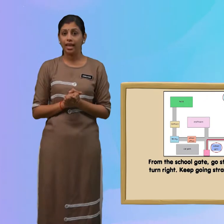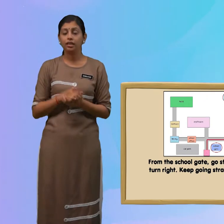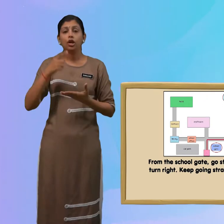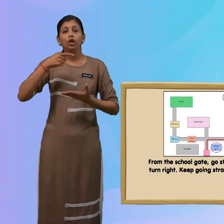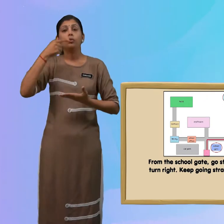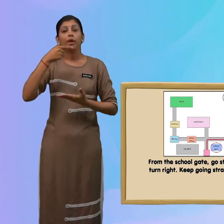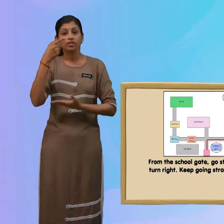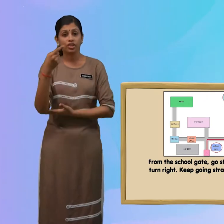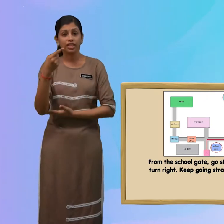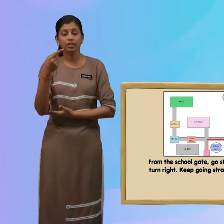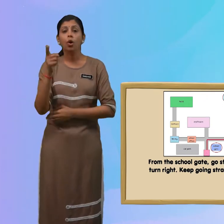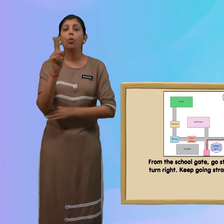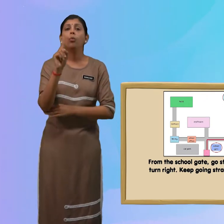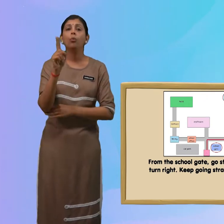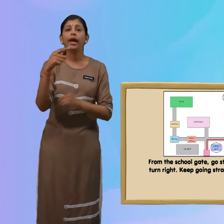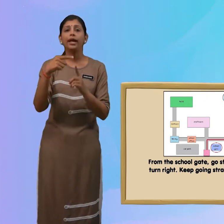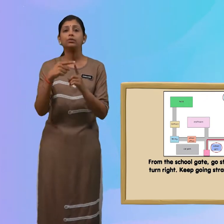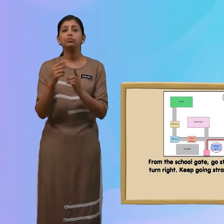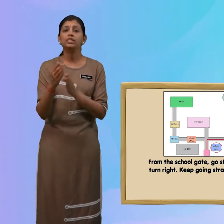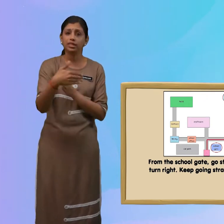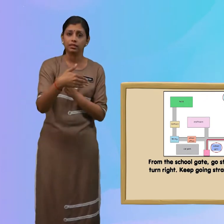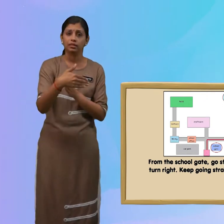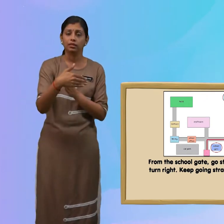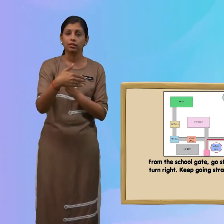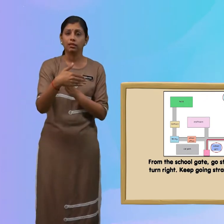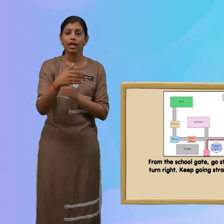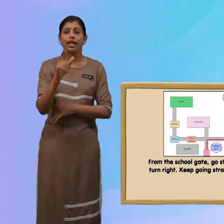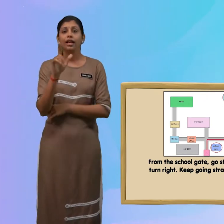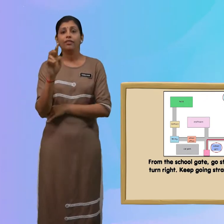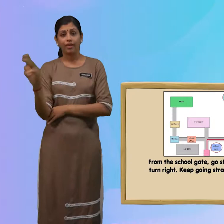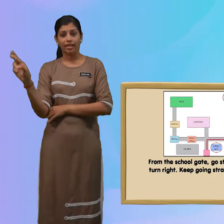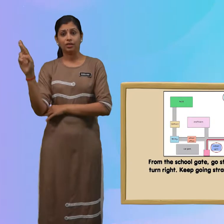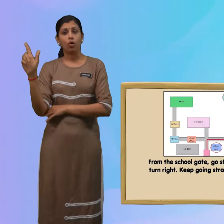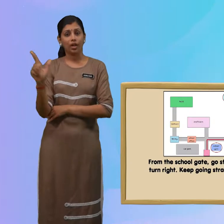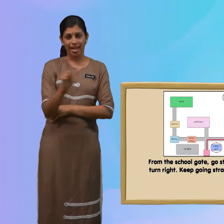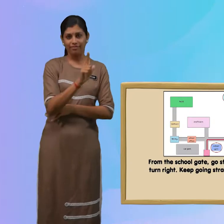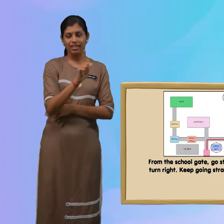Then, you mention where to turn. Right or left?